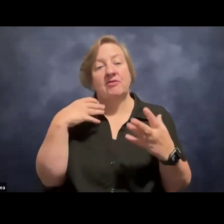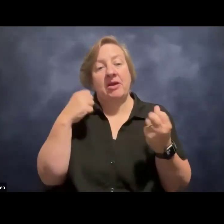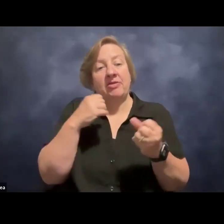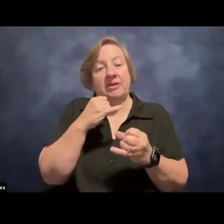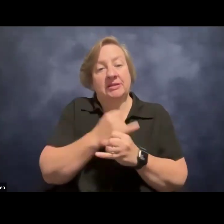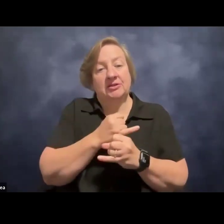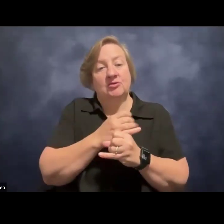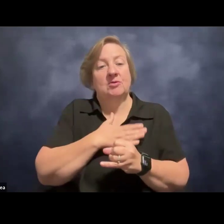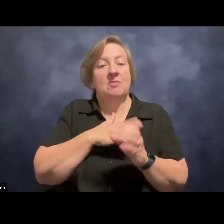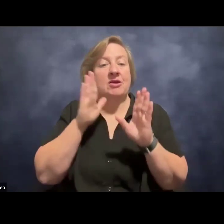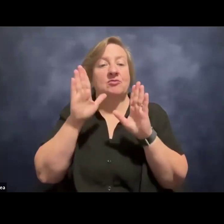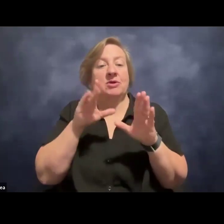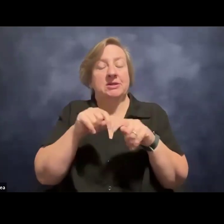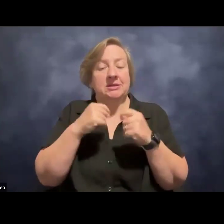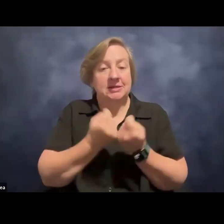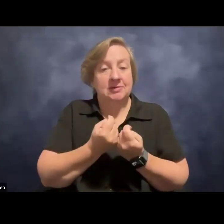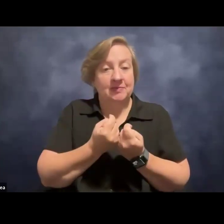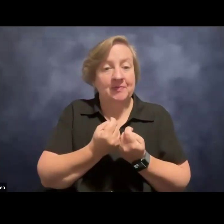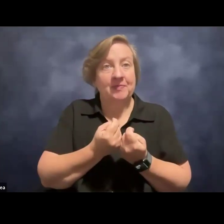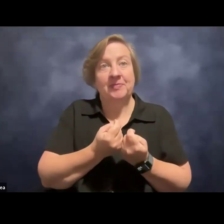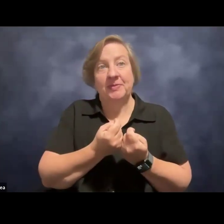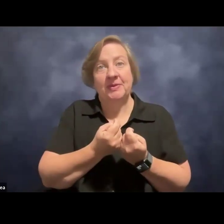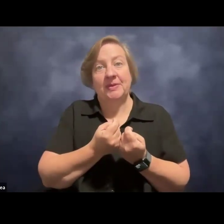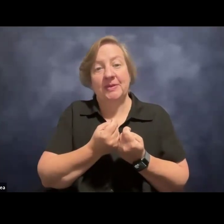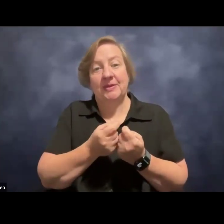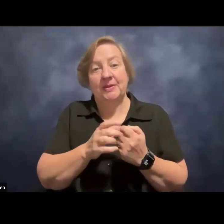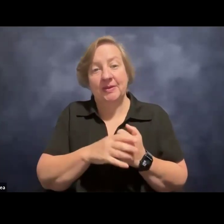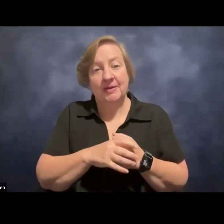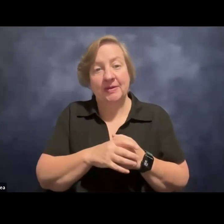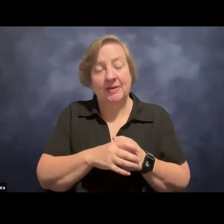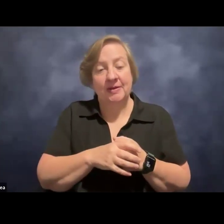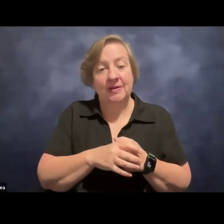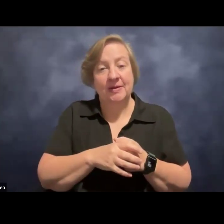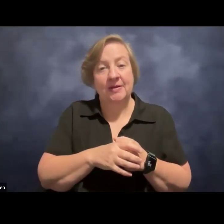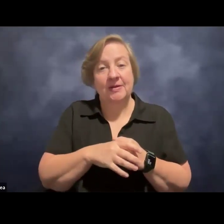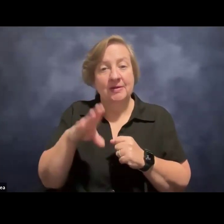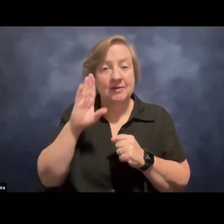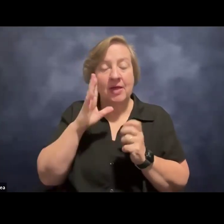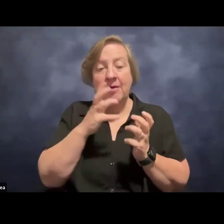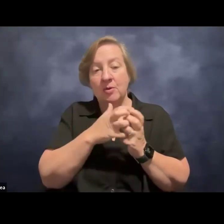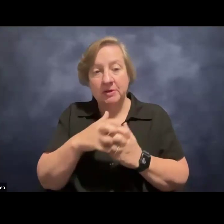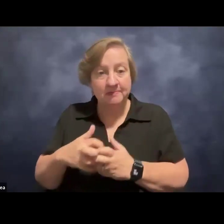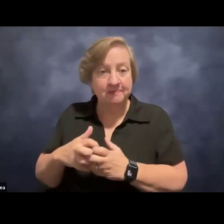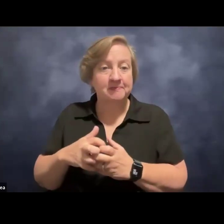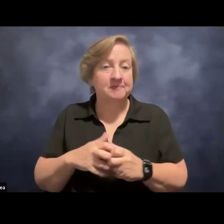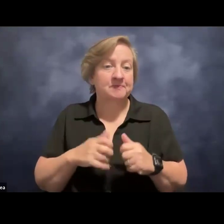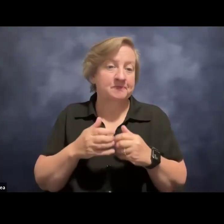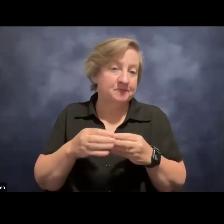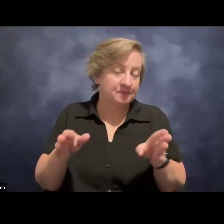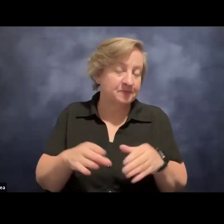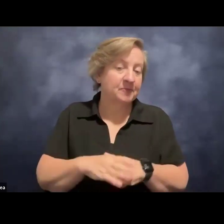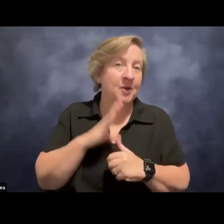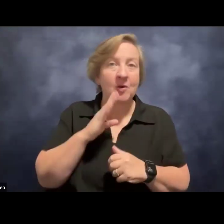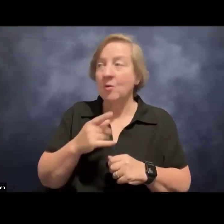team. So that's, you won't be seeing me anymore, but just wanted to let you all know. We will miss